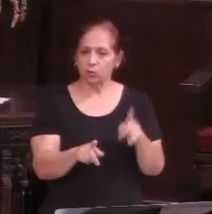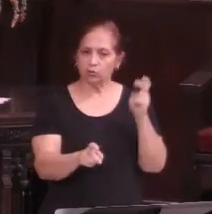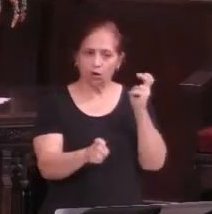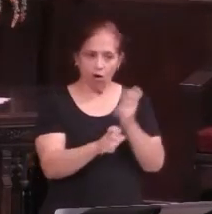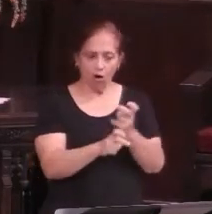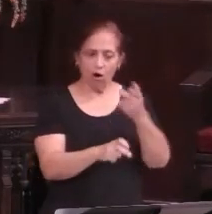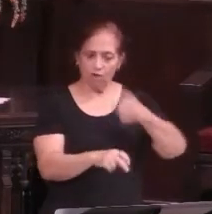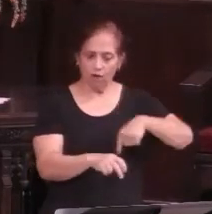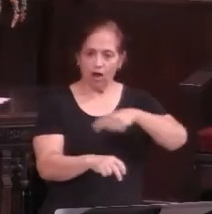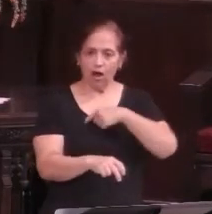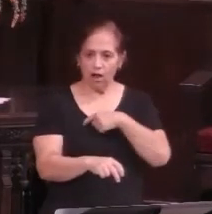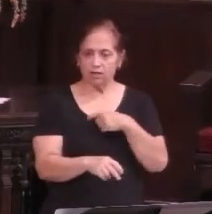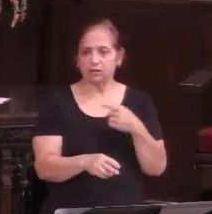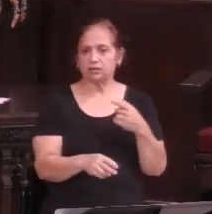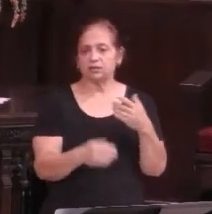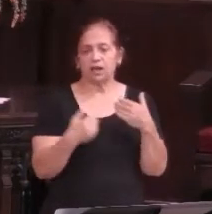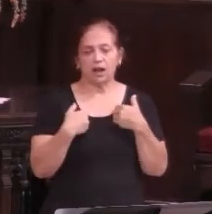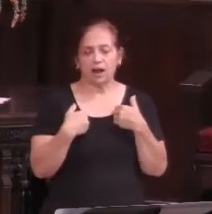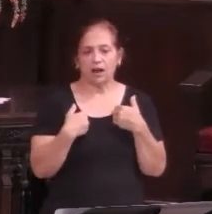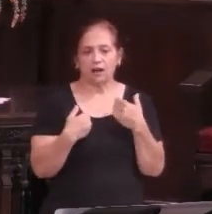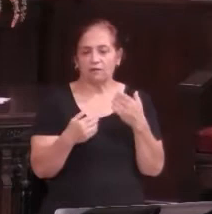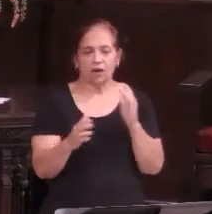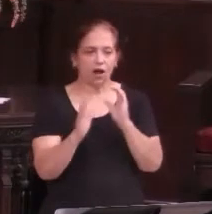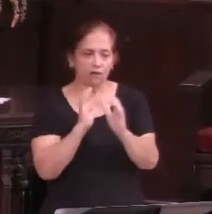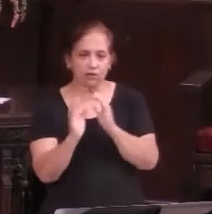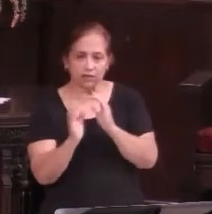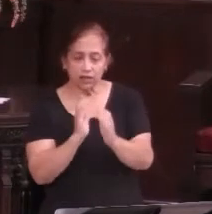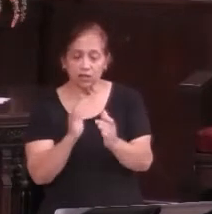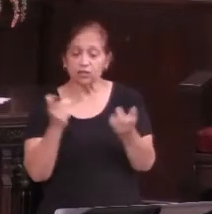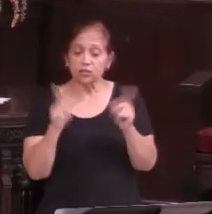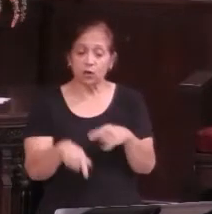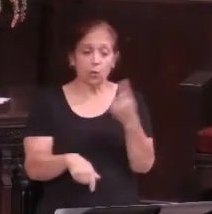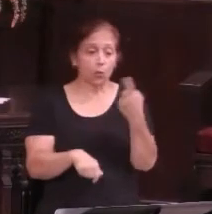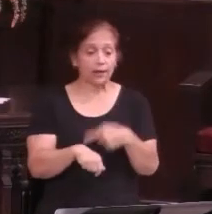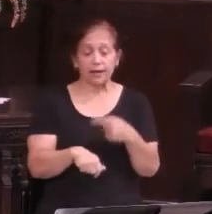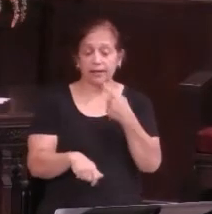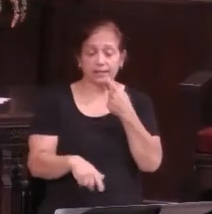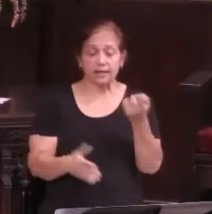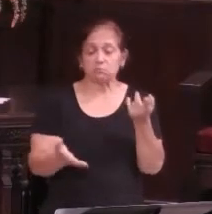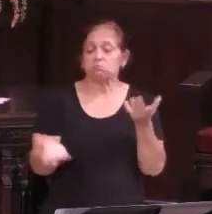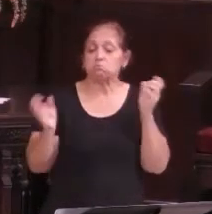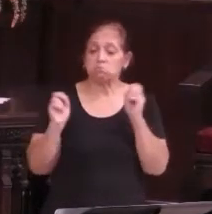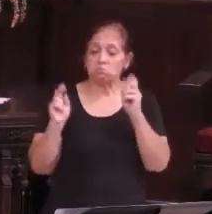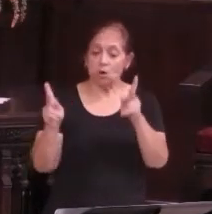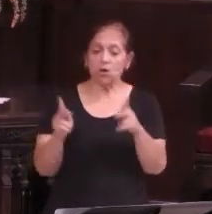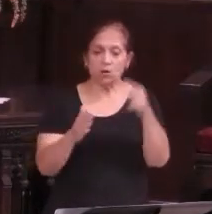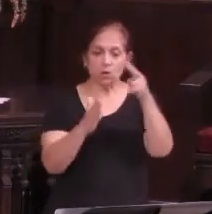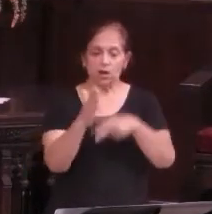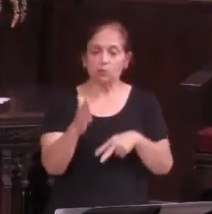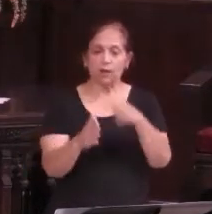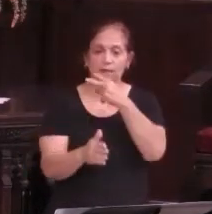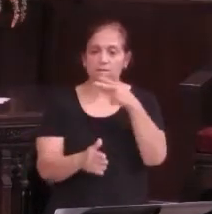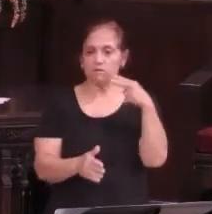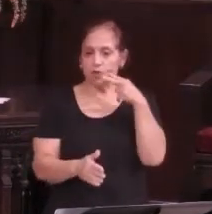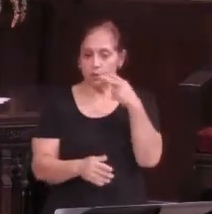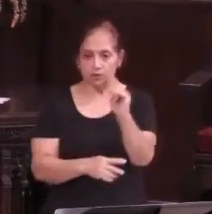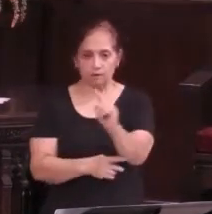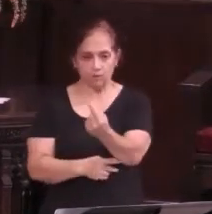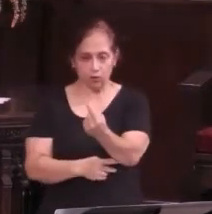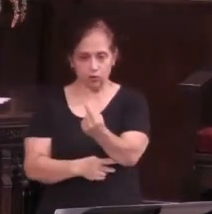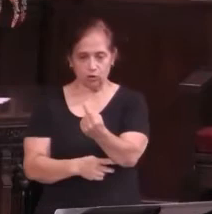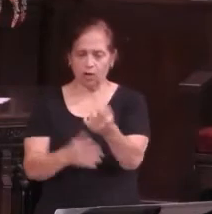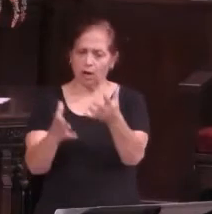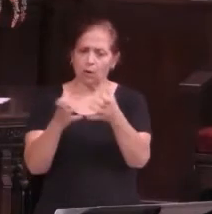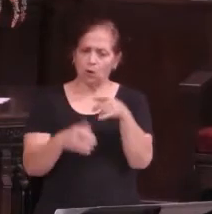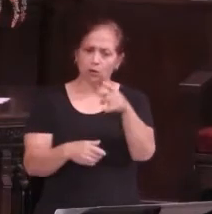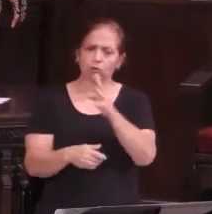hard for us to have any kind of conversation. So one day I said, okay, we're going to read the verbs first, and I